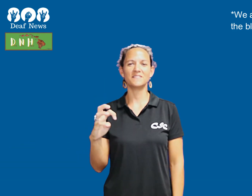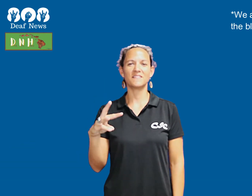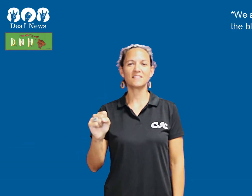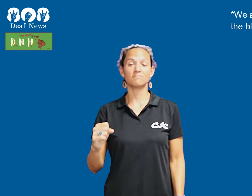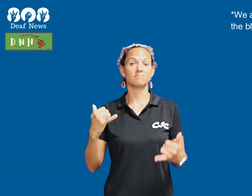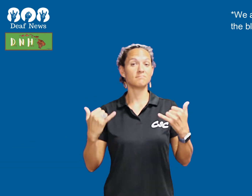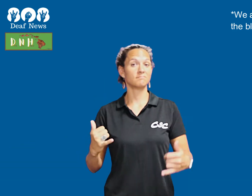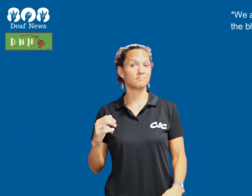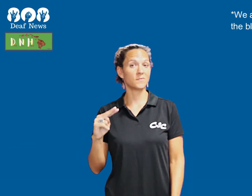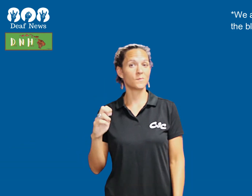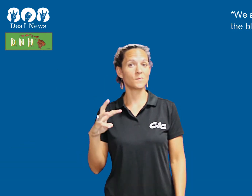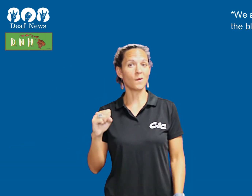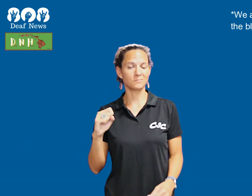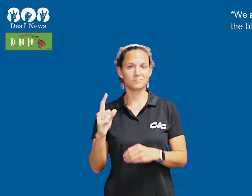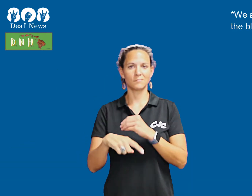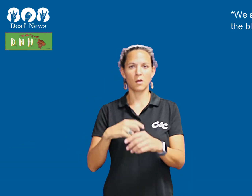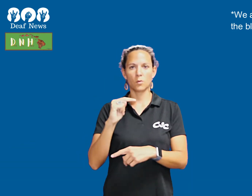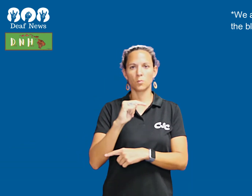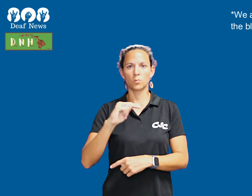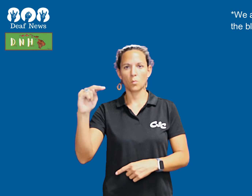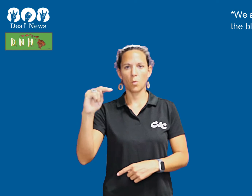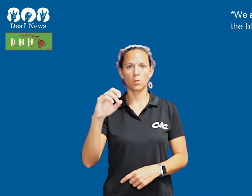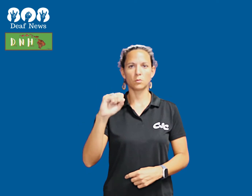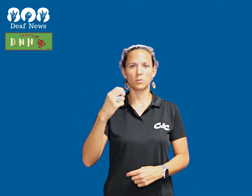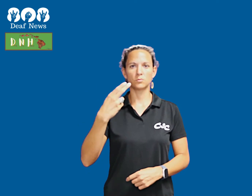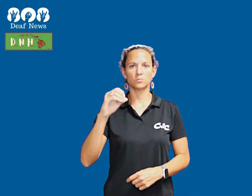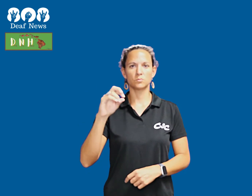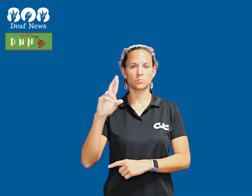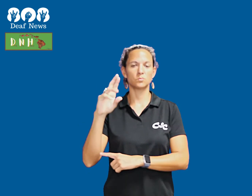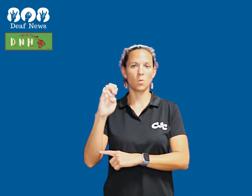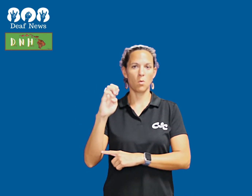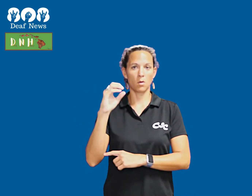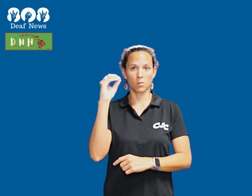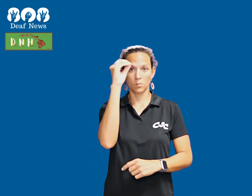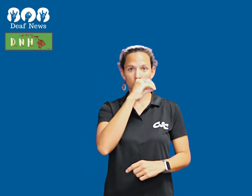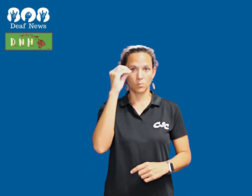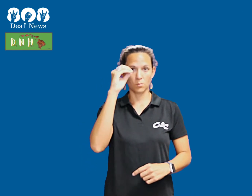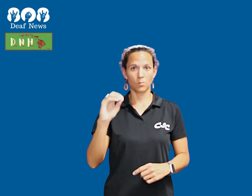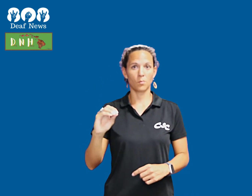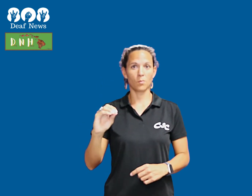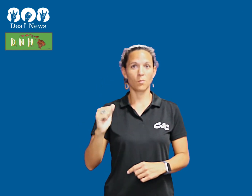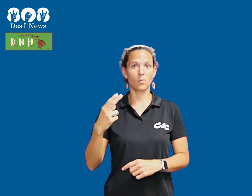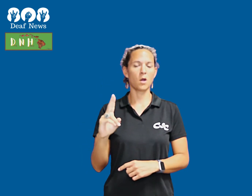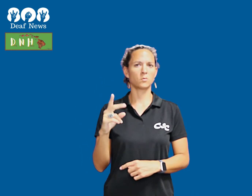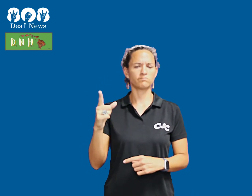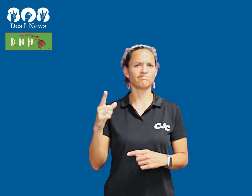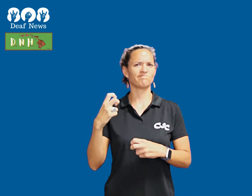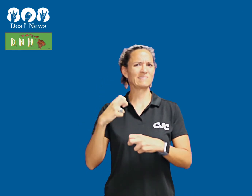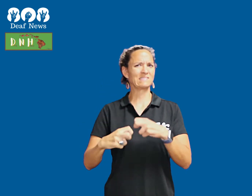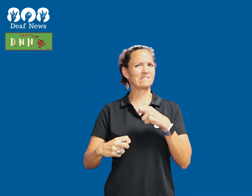Aloha and welcome to 808 Deaf News. Today's news is about the difficult situation on the north shore of